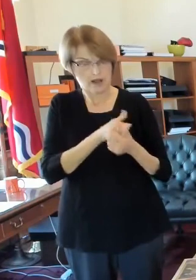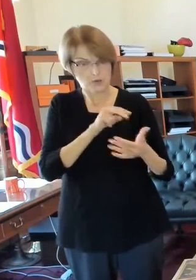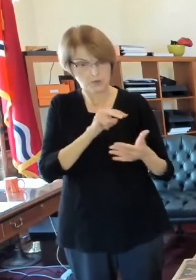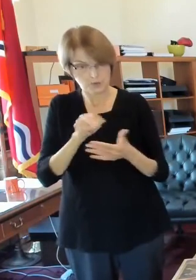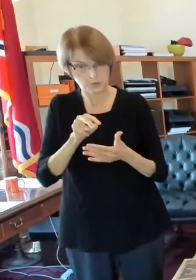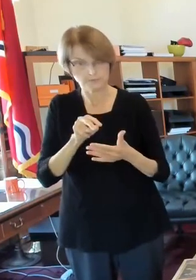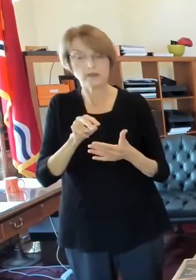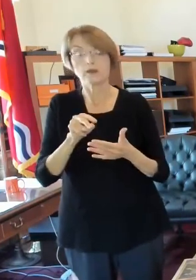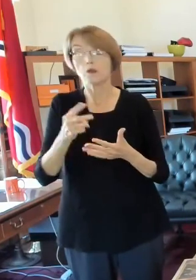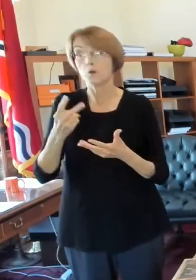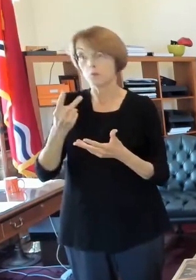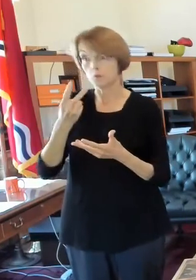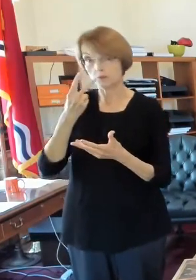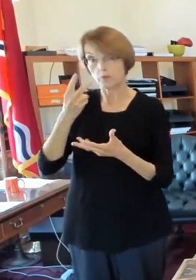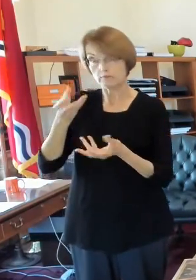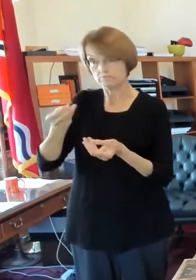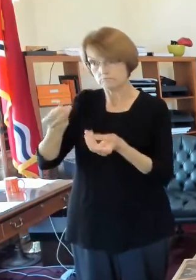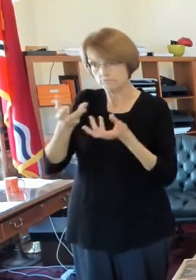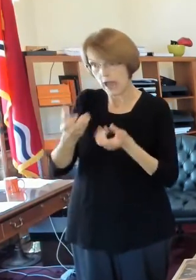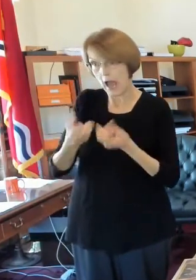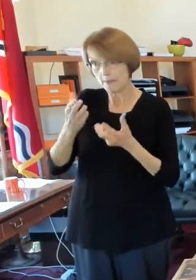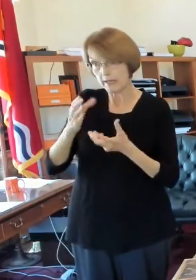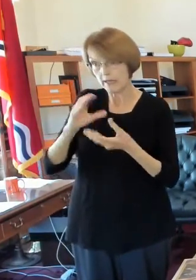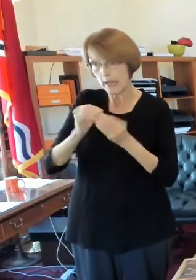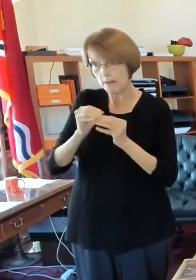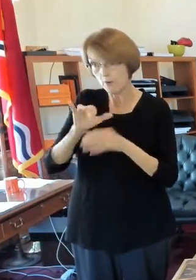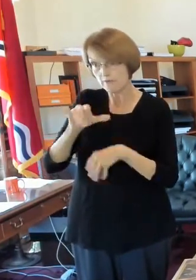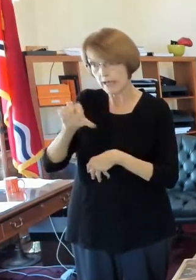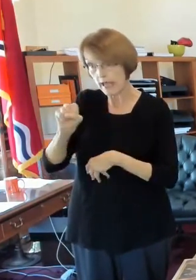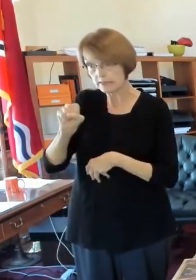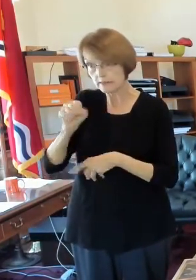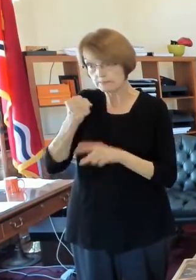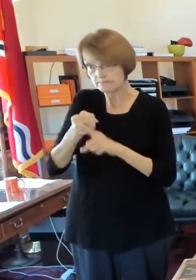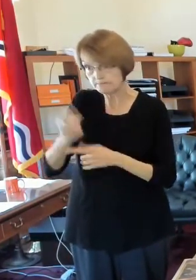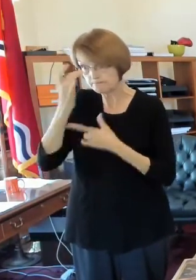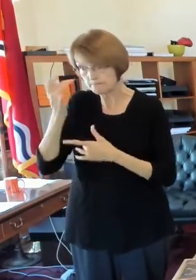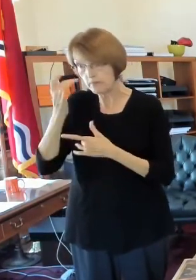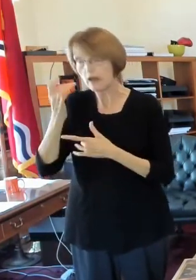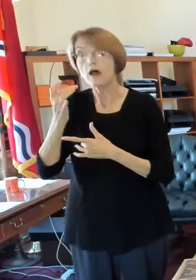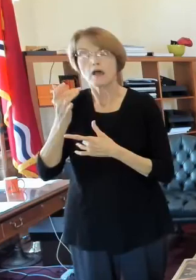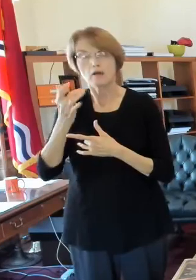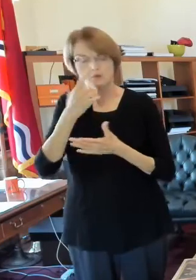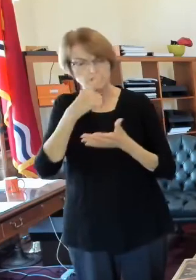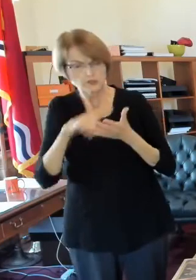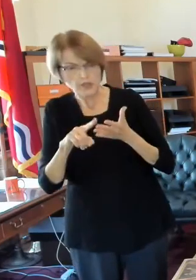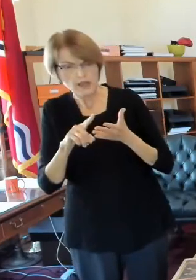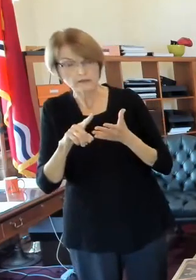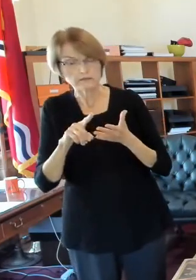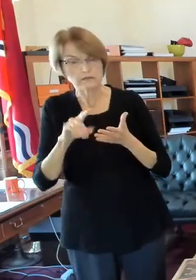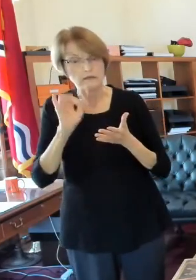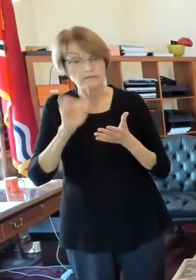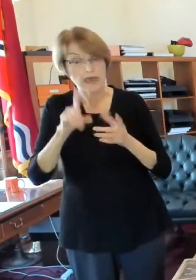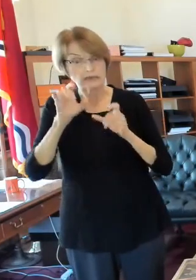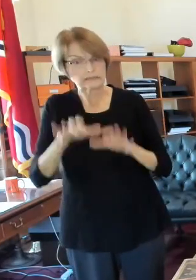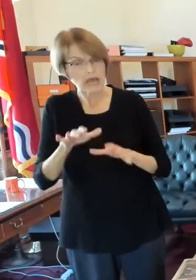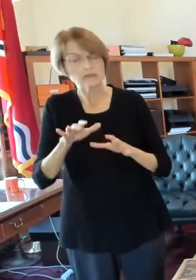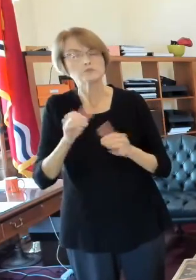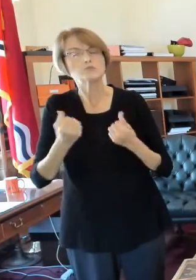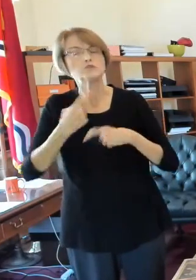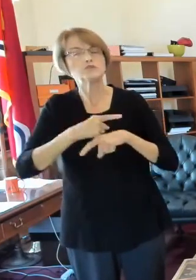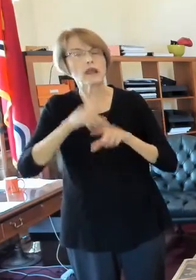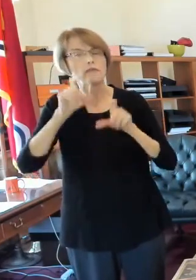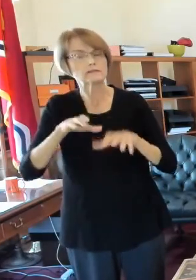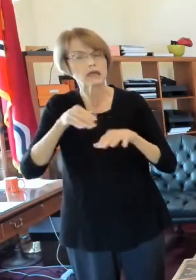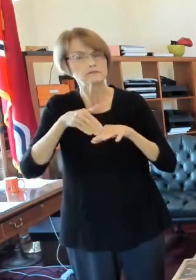cases back, we've tracked back to see, well, what date was that specimen collected? And